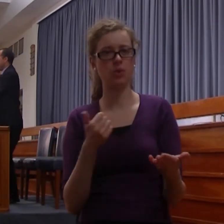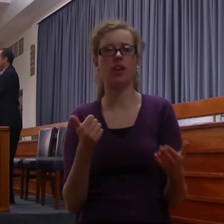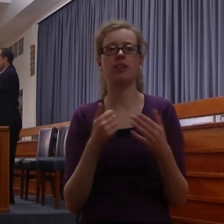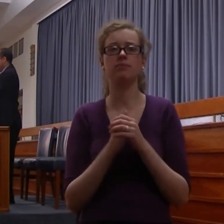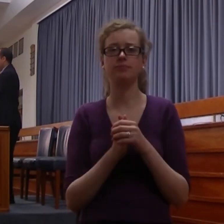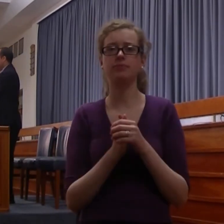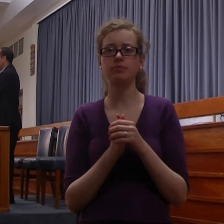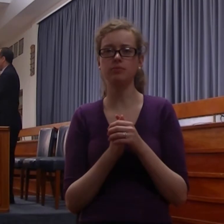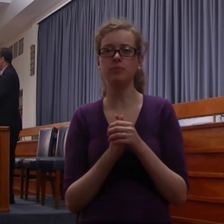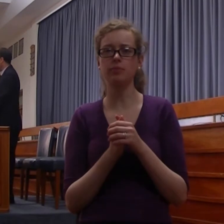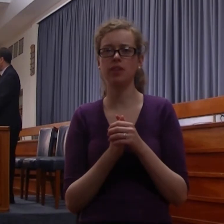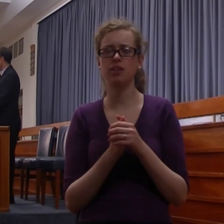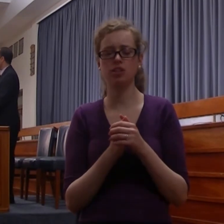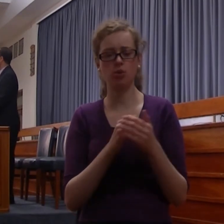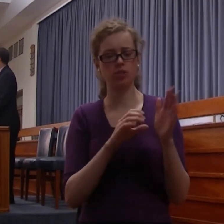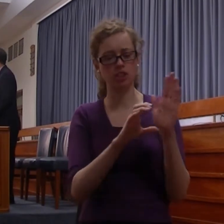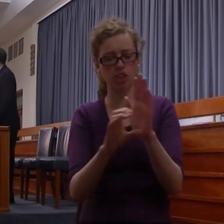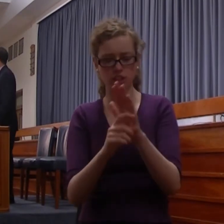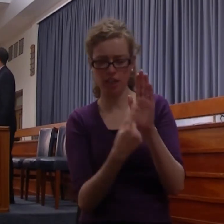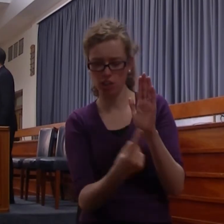Ephesus write. So